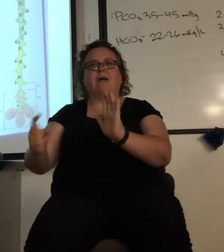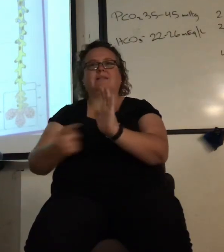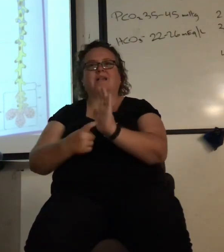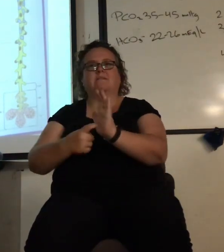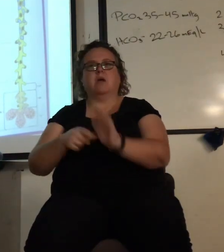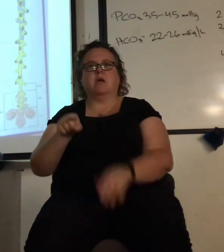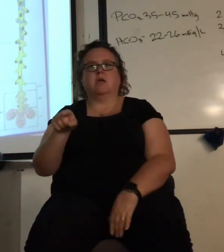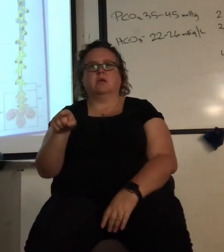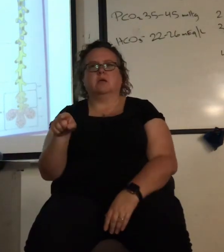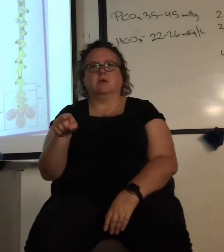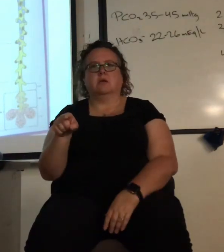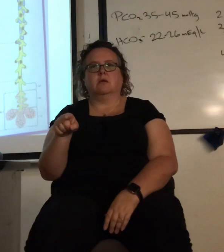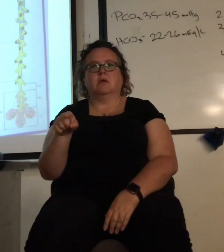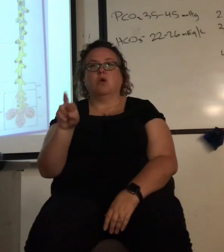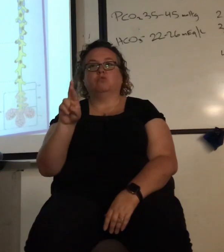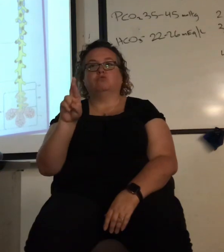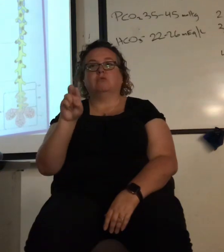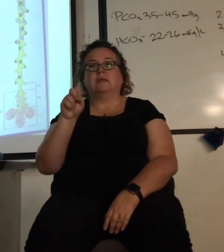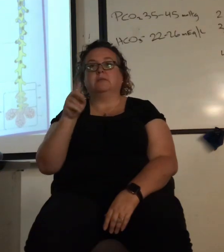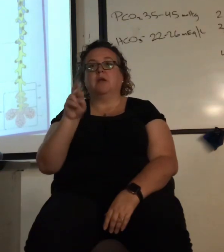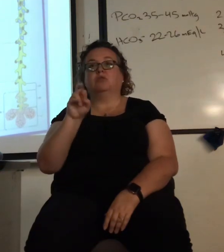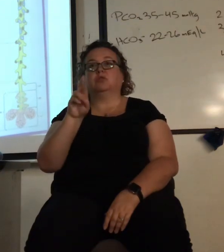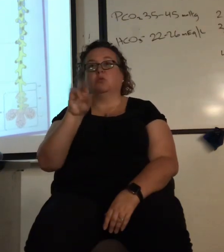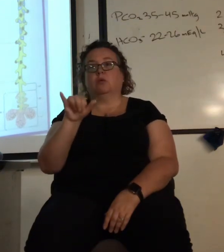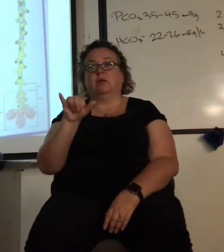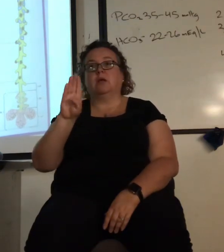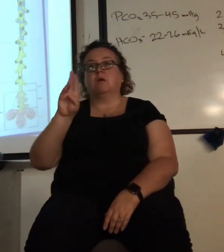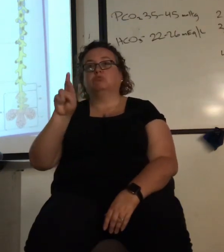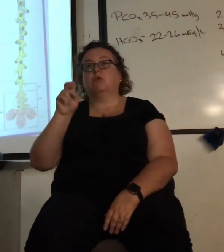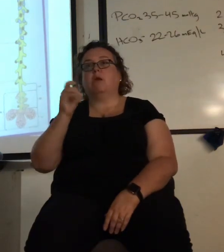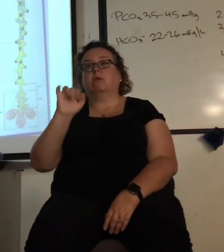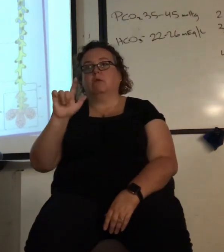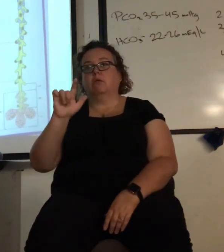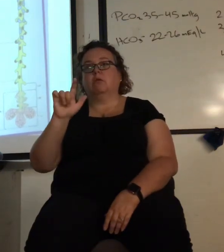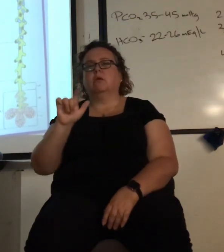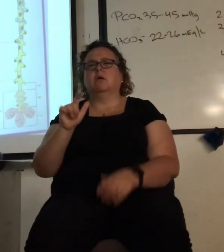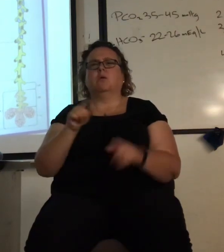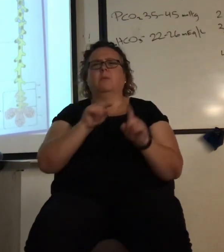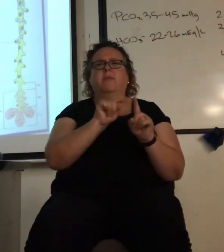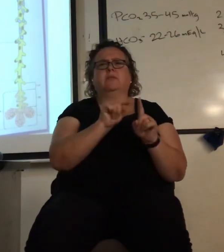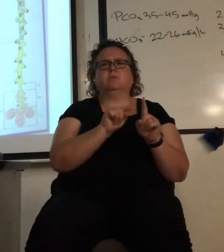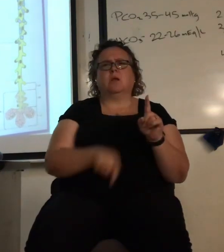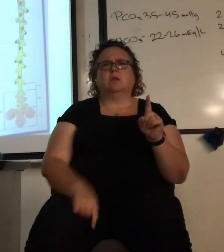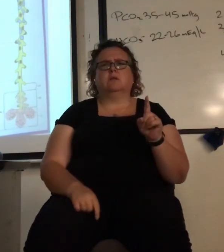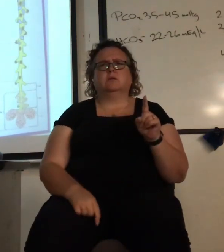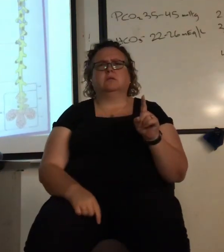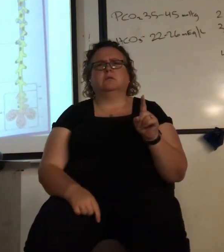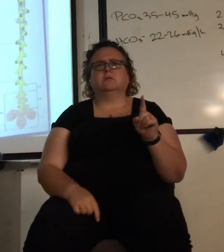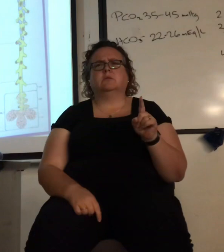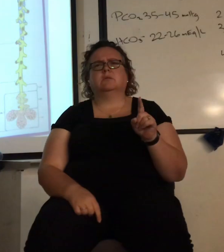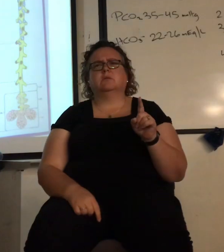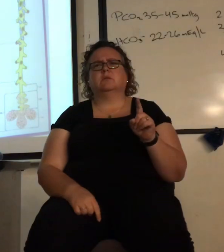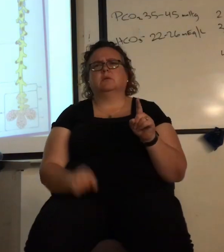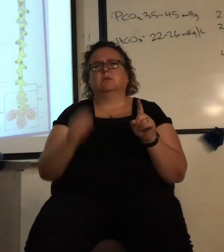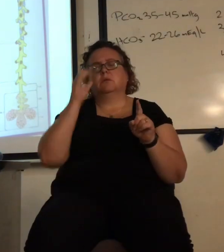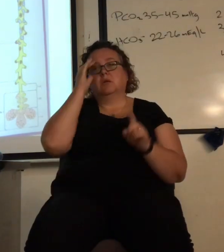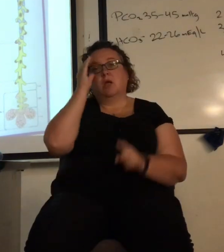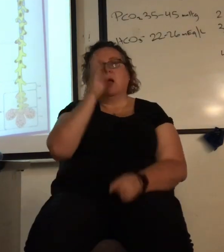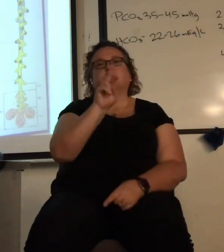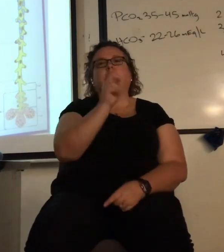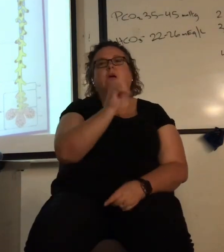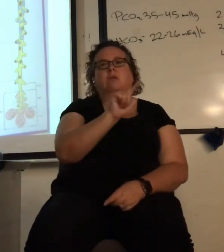color. It doesn't indicate that. So don't let the color fool you. Pulmonary vein, and what's this class?